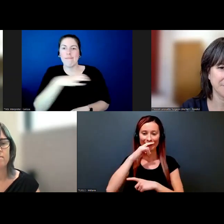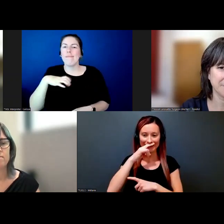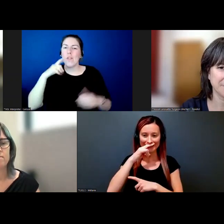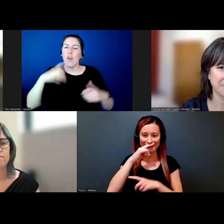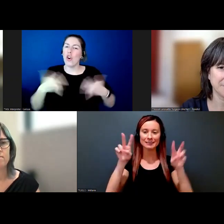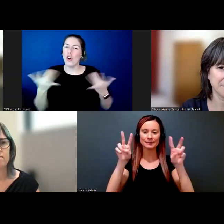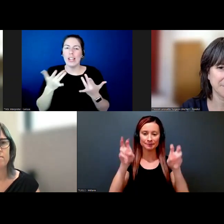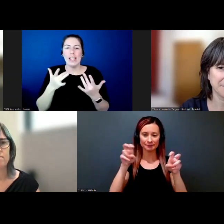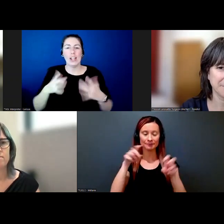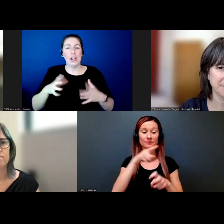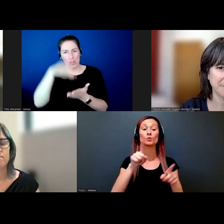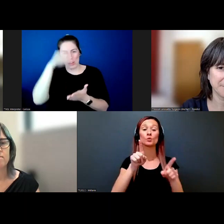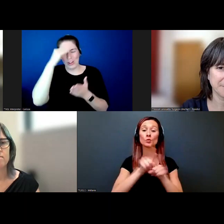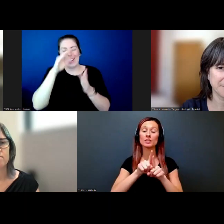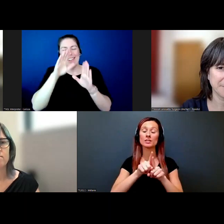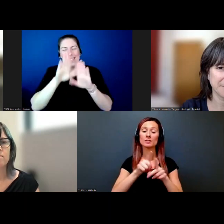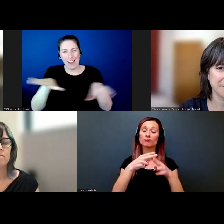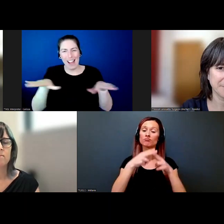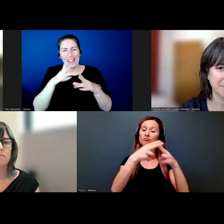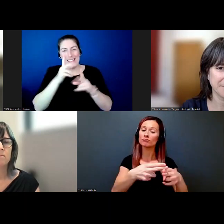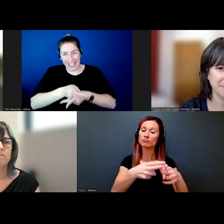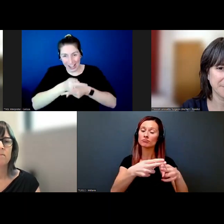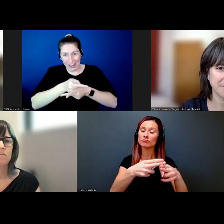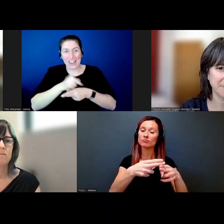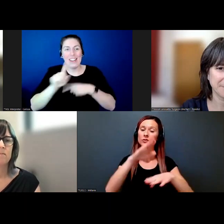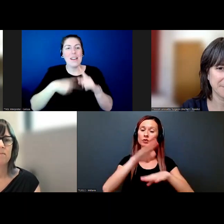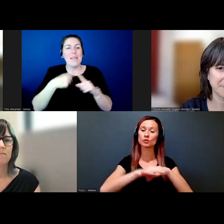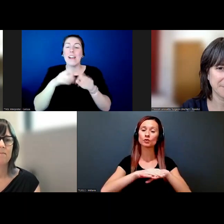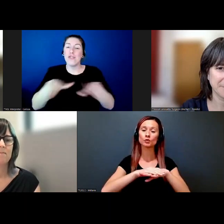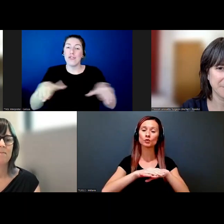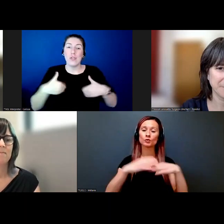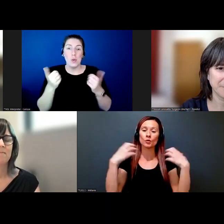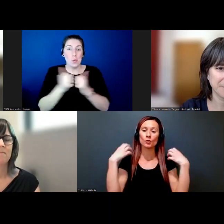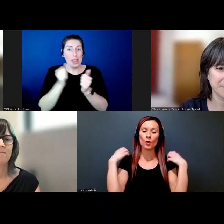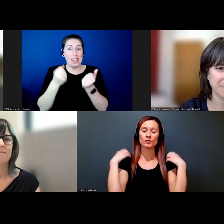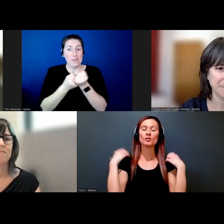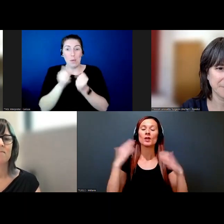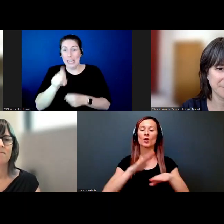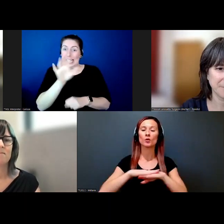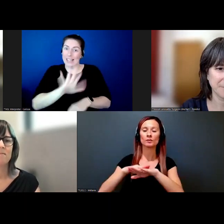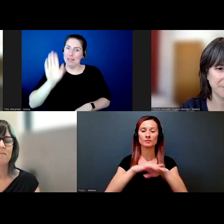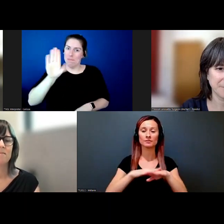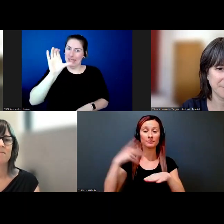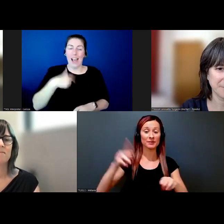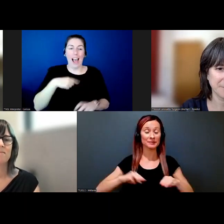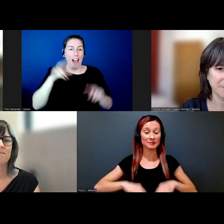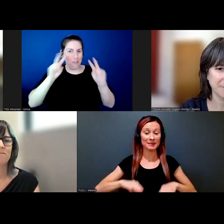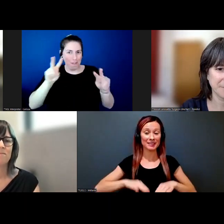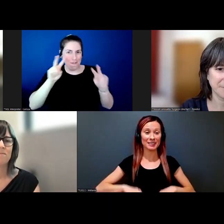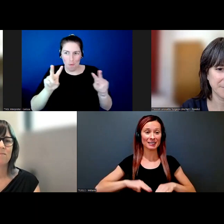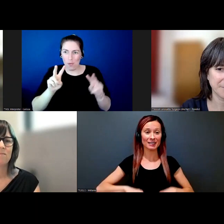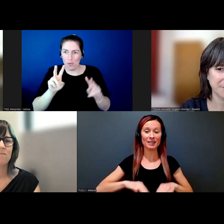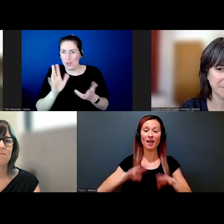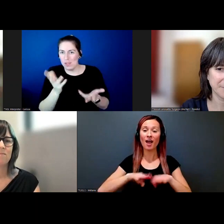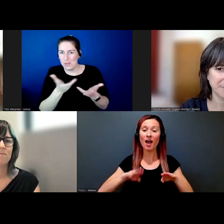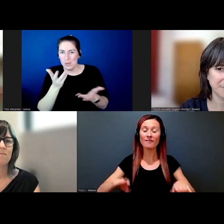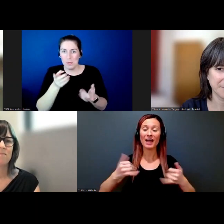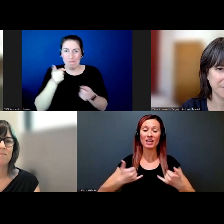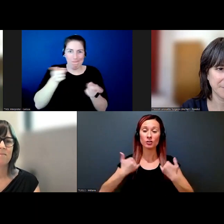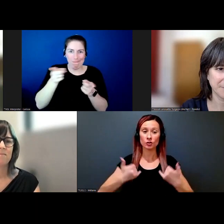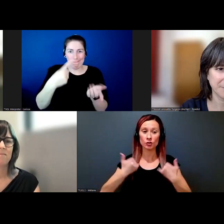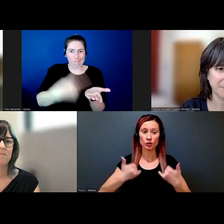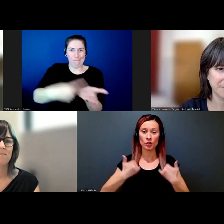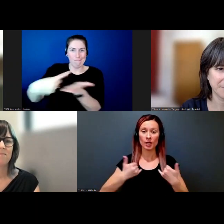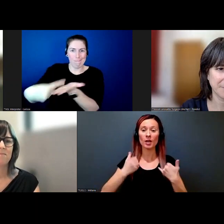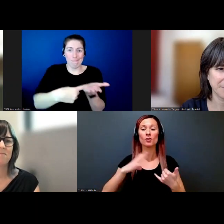Minister's Advisory Council for Children and Youth with Support Needs in BC. And I look forward to a riveting, and I will probably